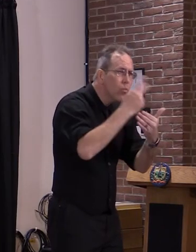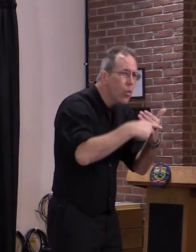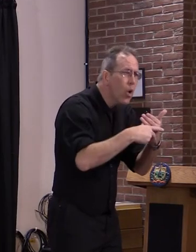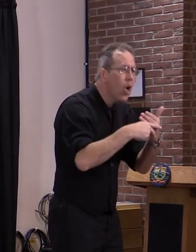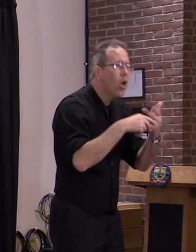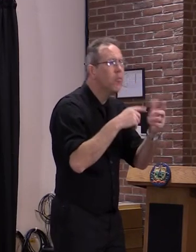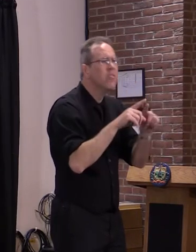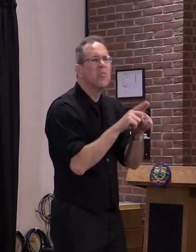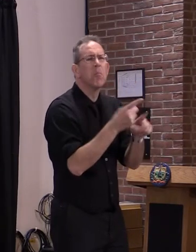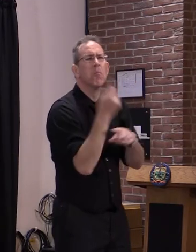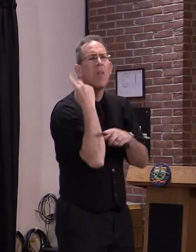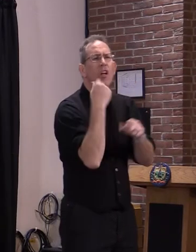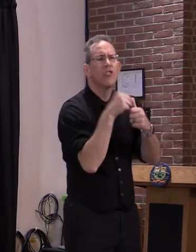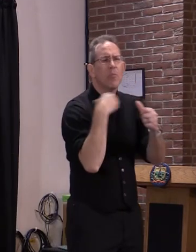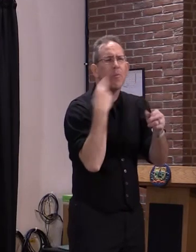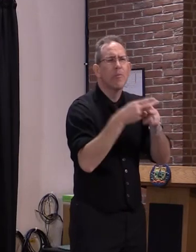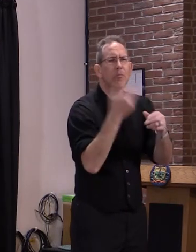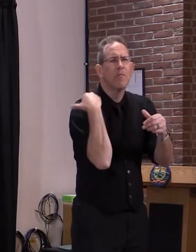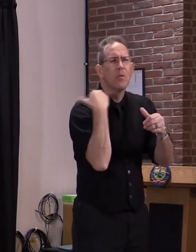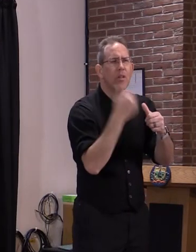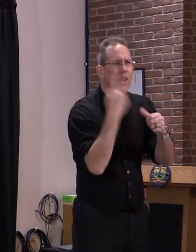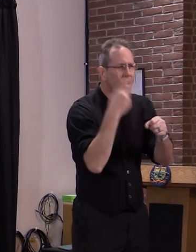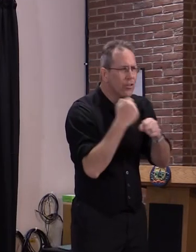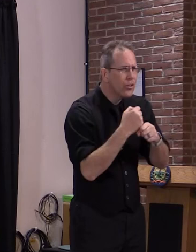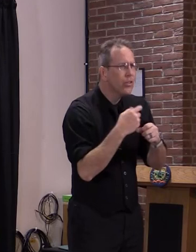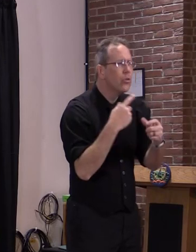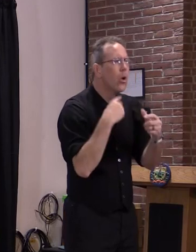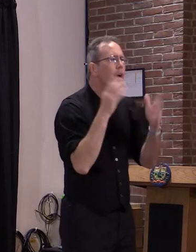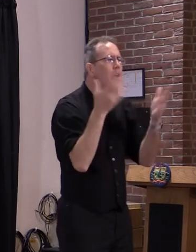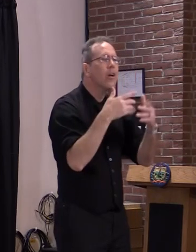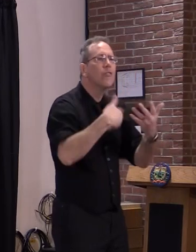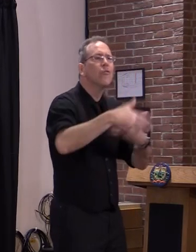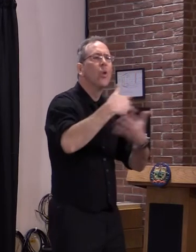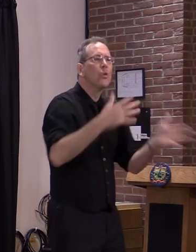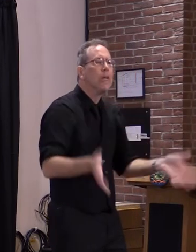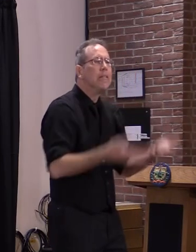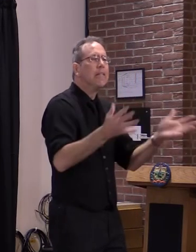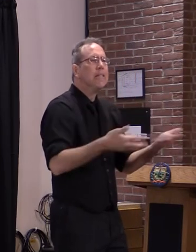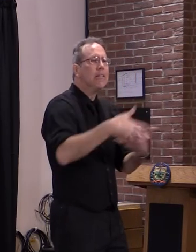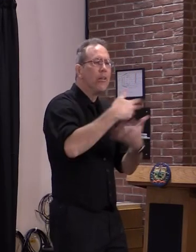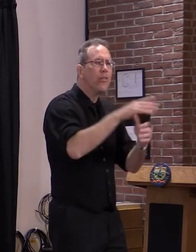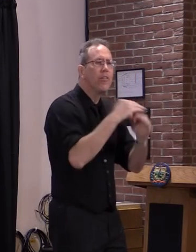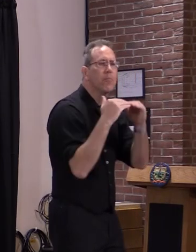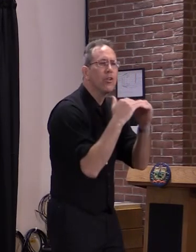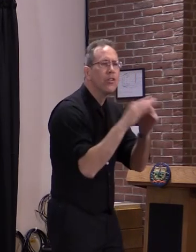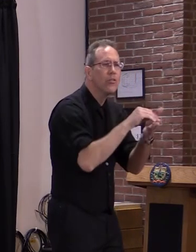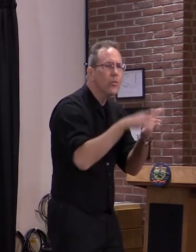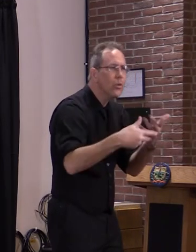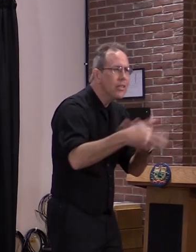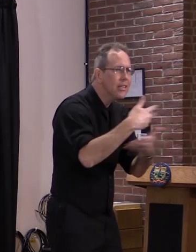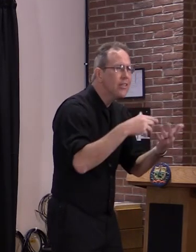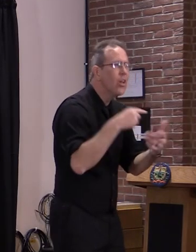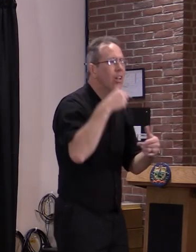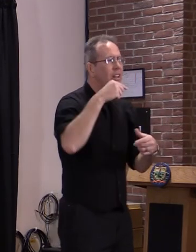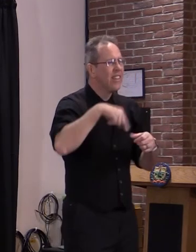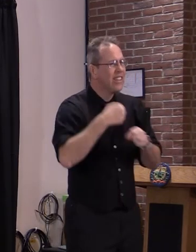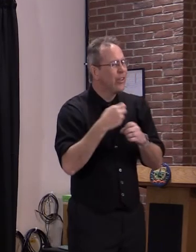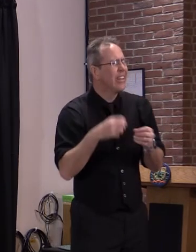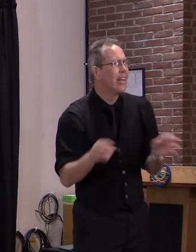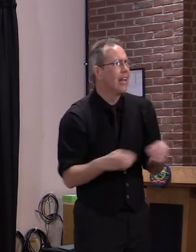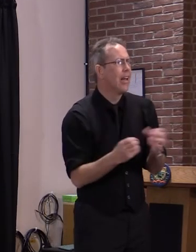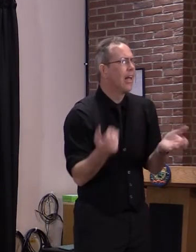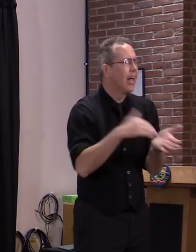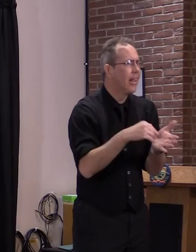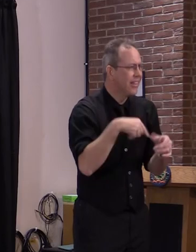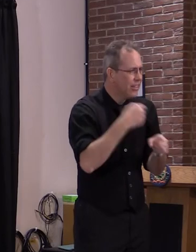an engagement or social focus. I think going forward, we'll put renewed emphasis on those systems for academic purposes. So